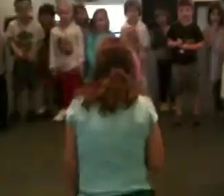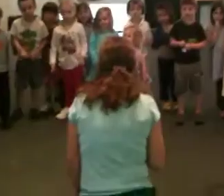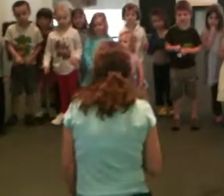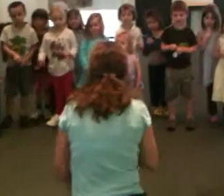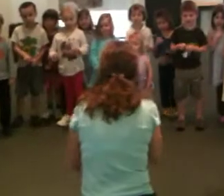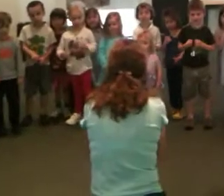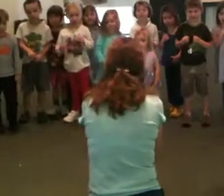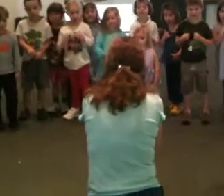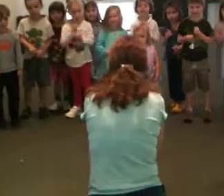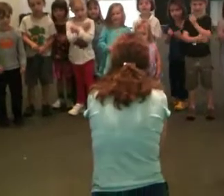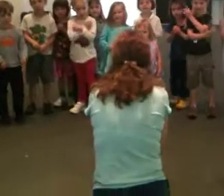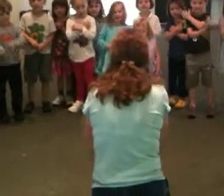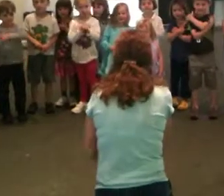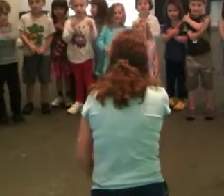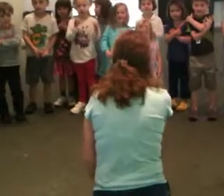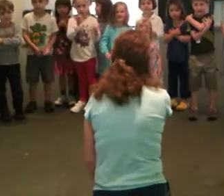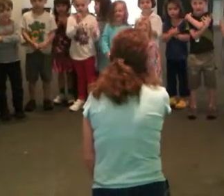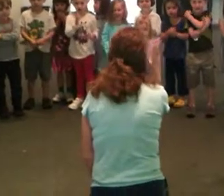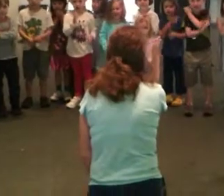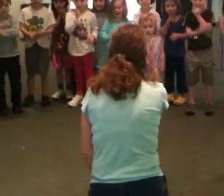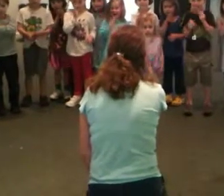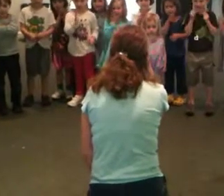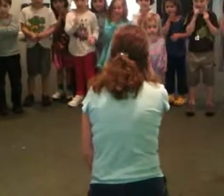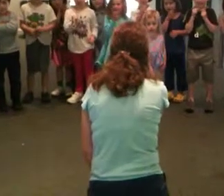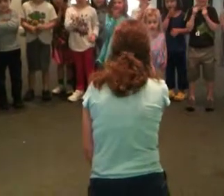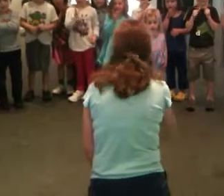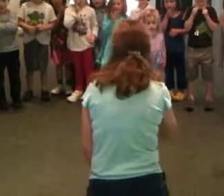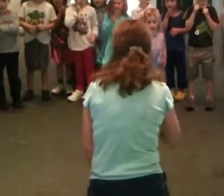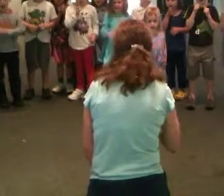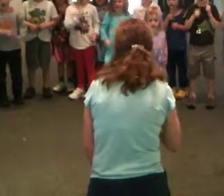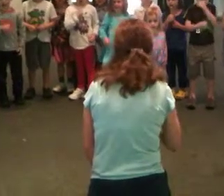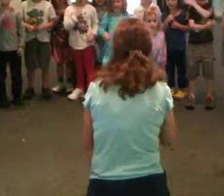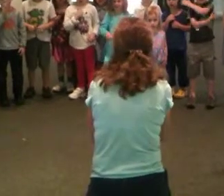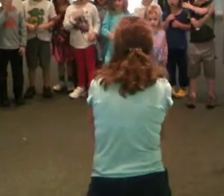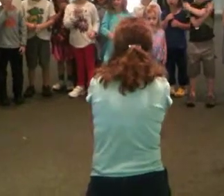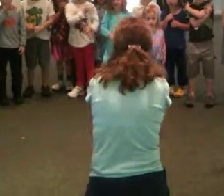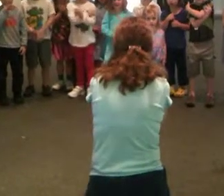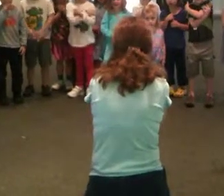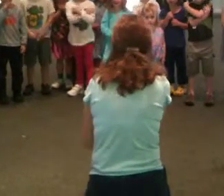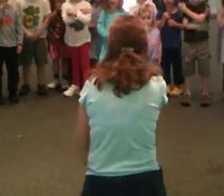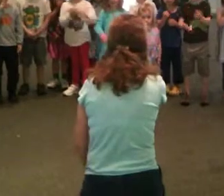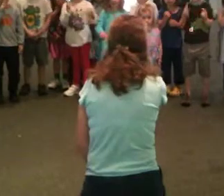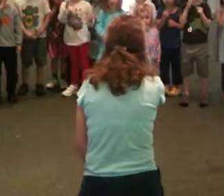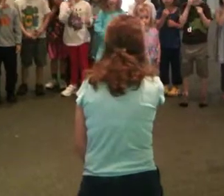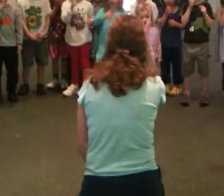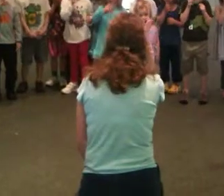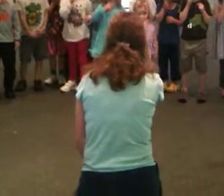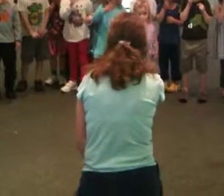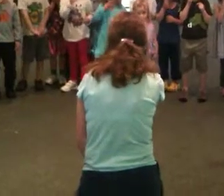I love money. I love money.